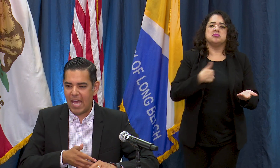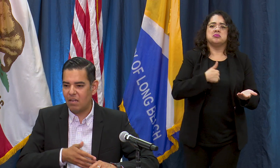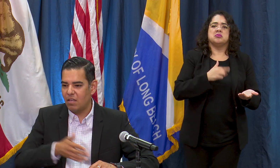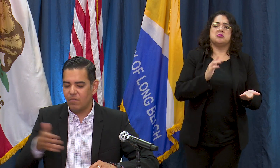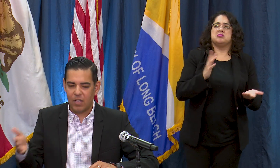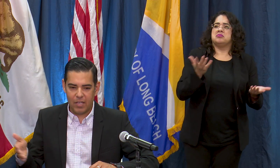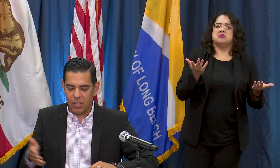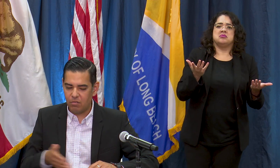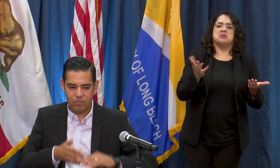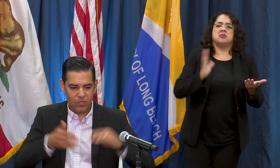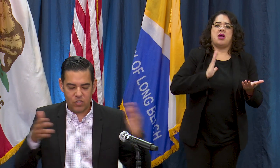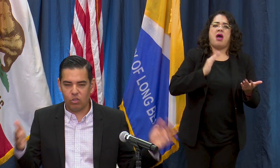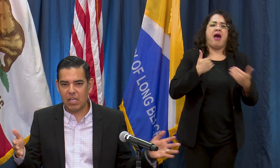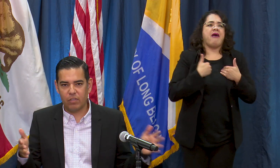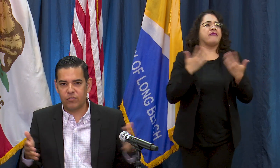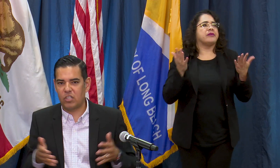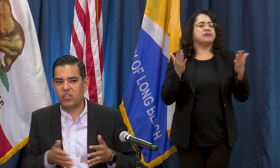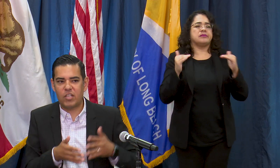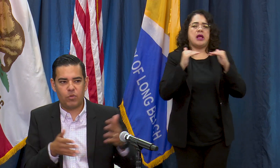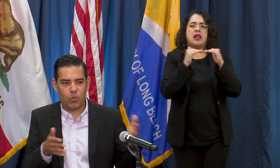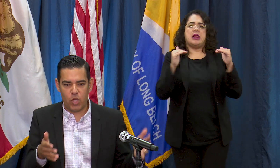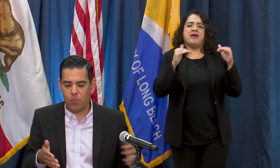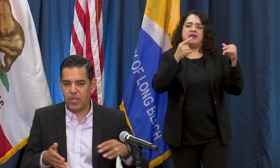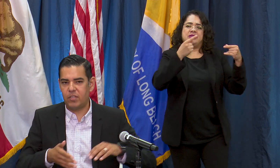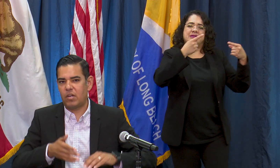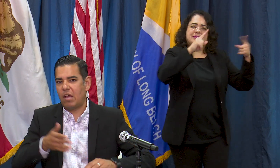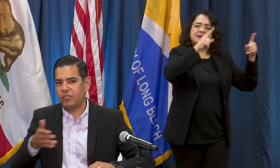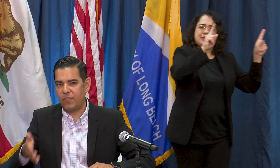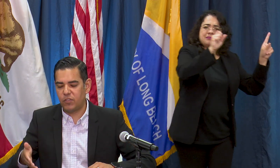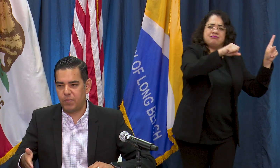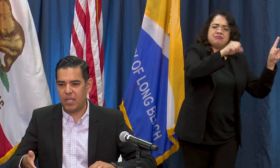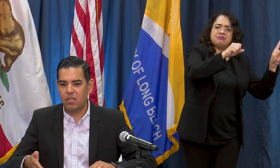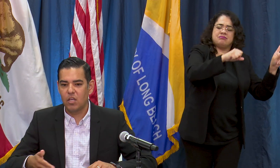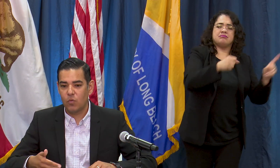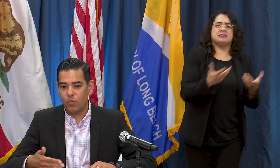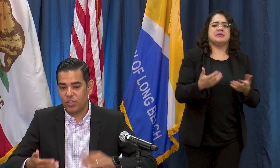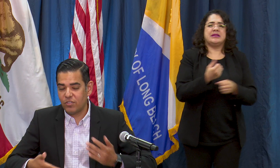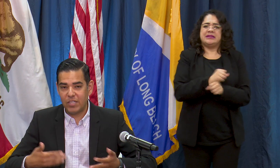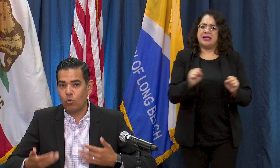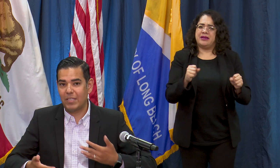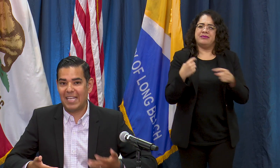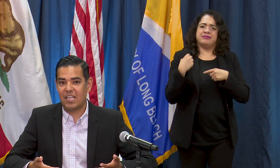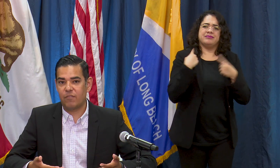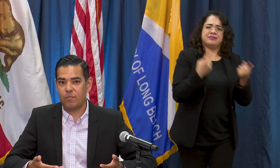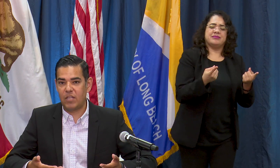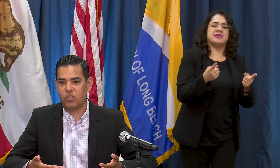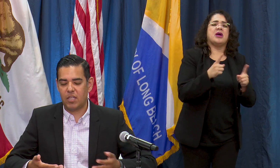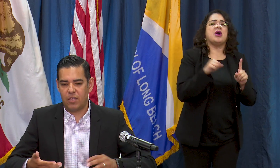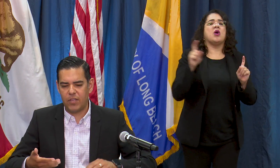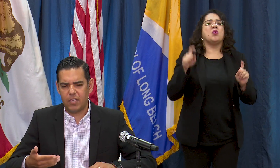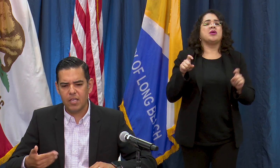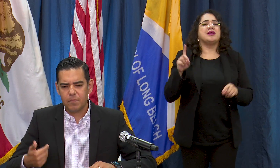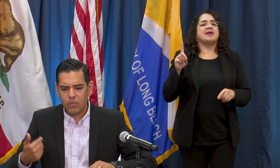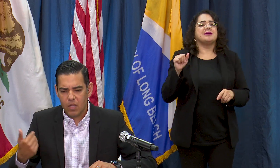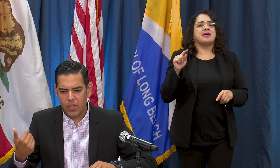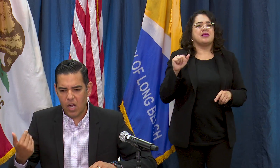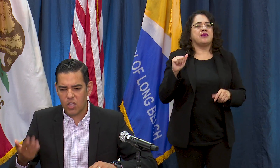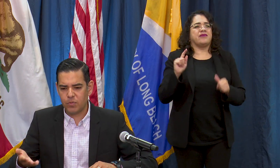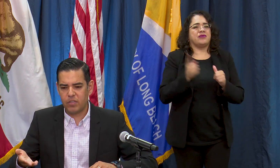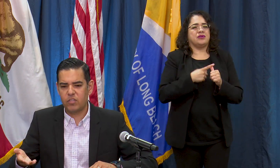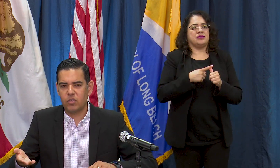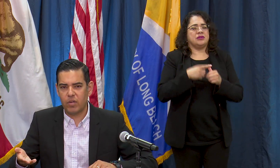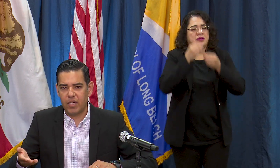we've had certain level of success with the reopenings or how safe it's been. We just need more data and information. And I think